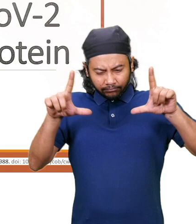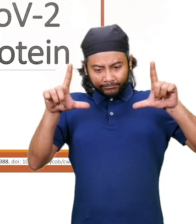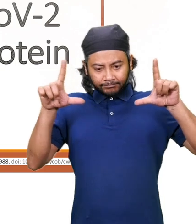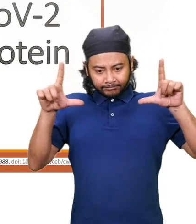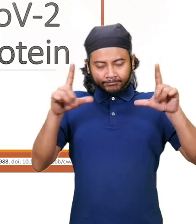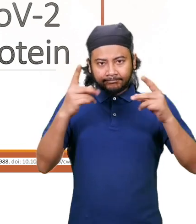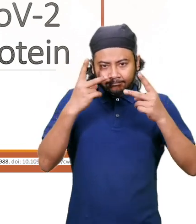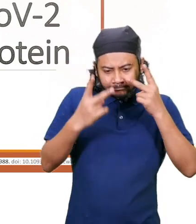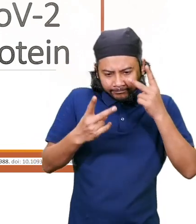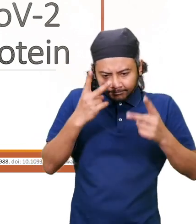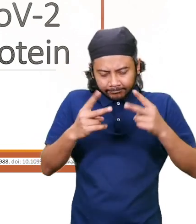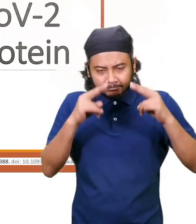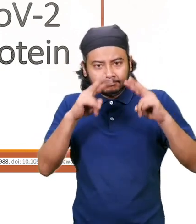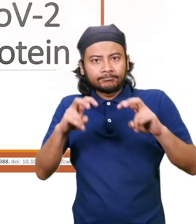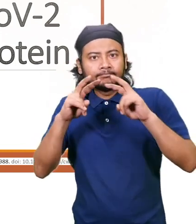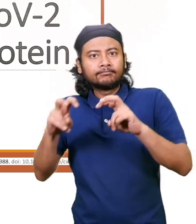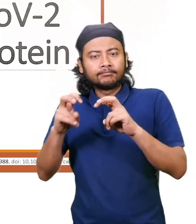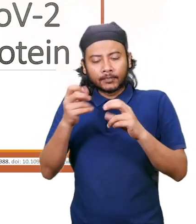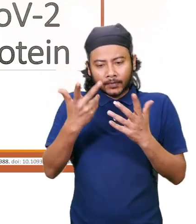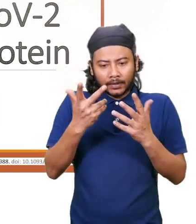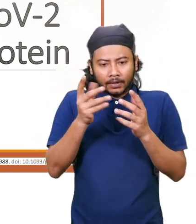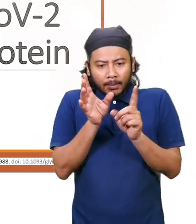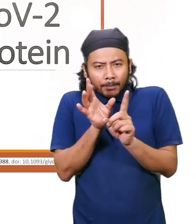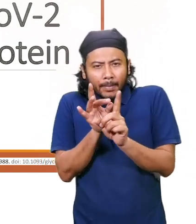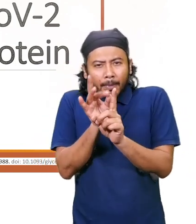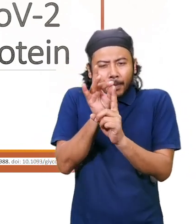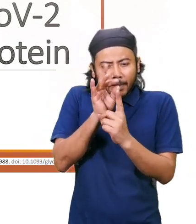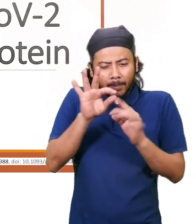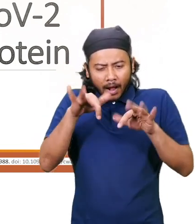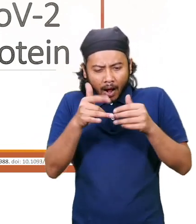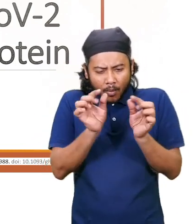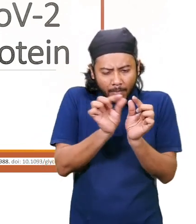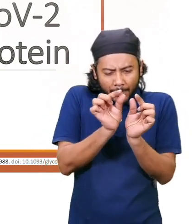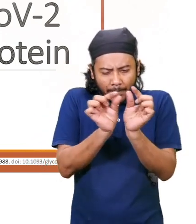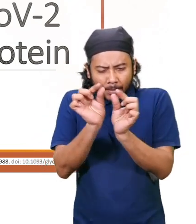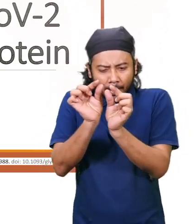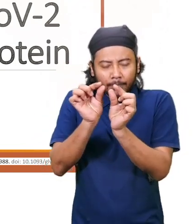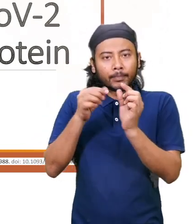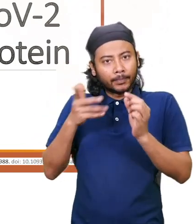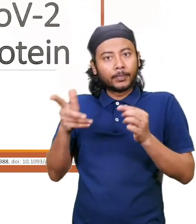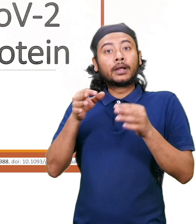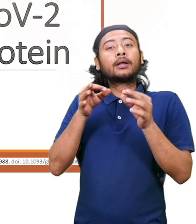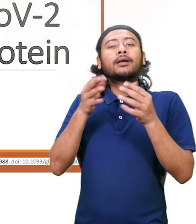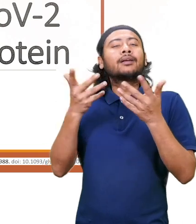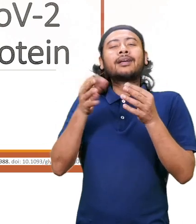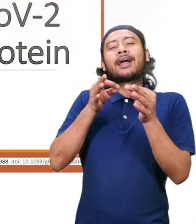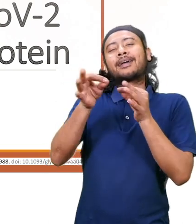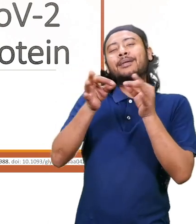particularly glycoproteomics method. So I'm discussing in more